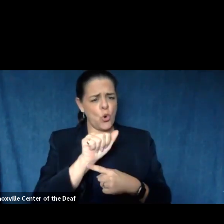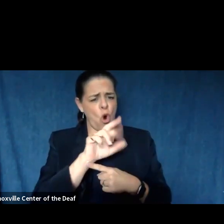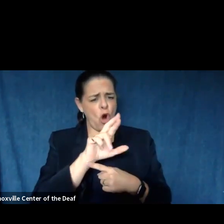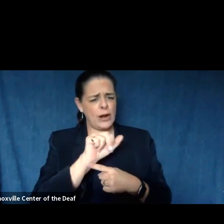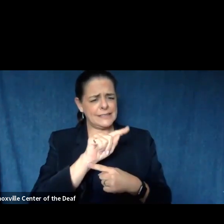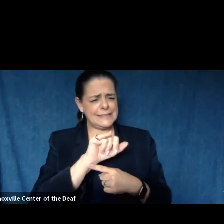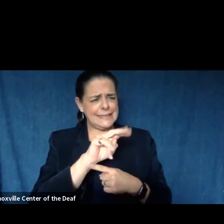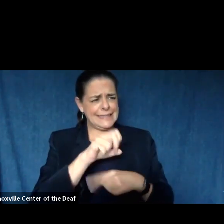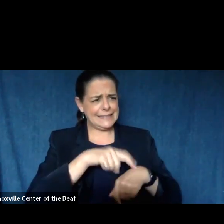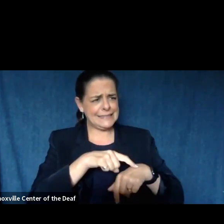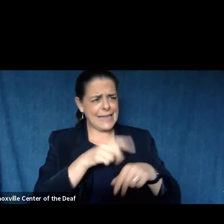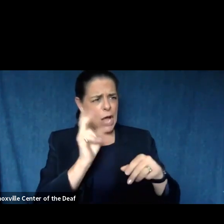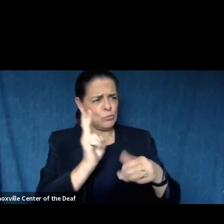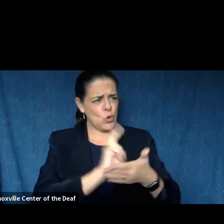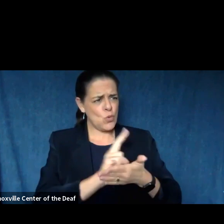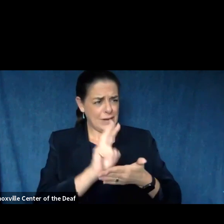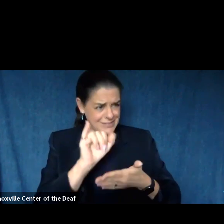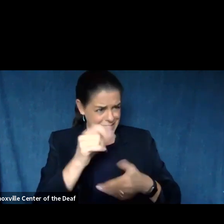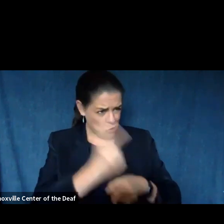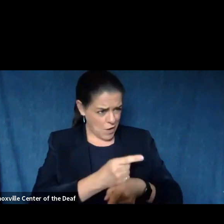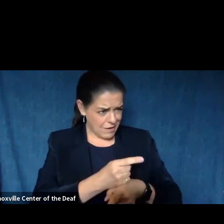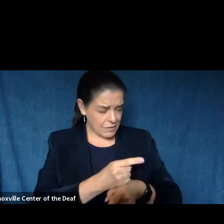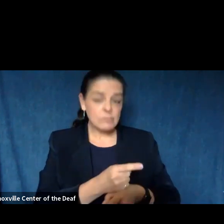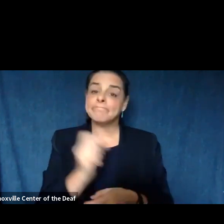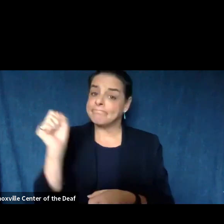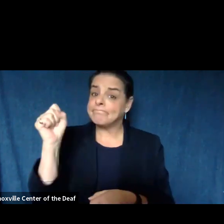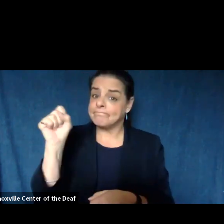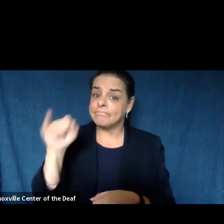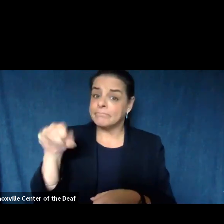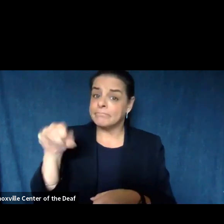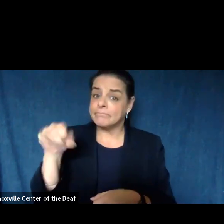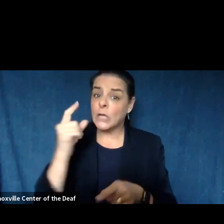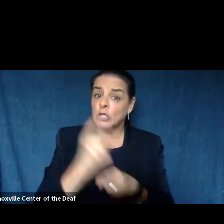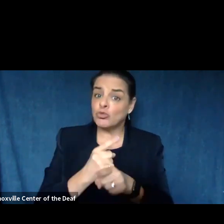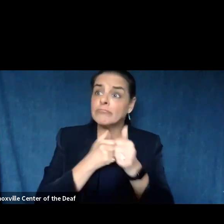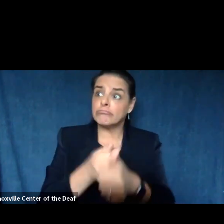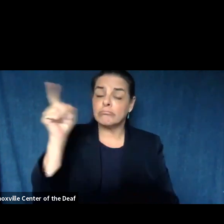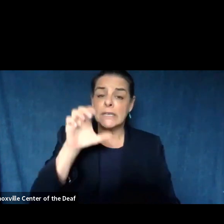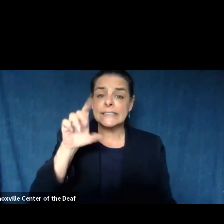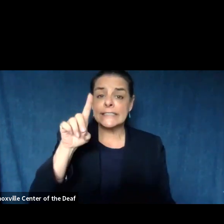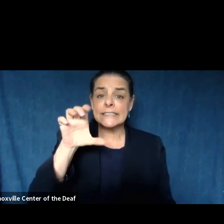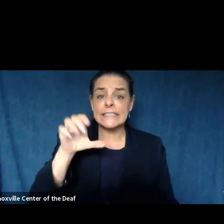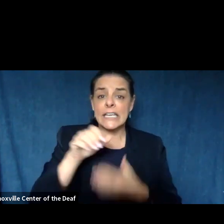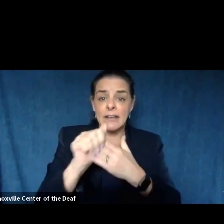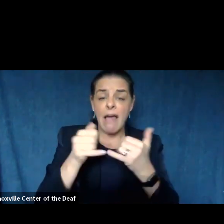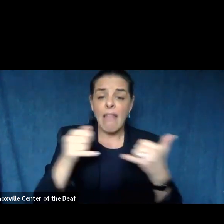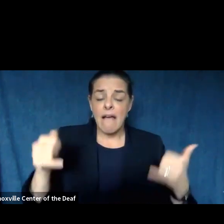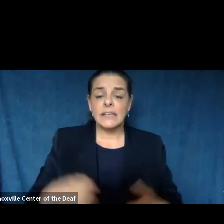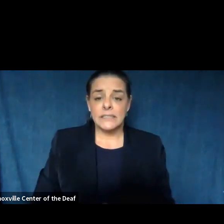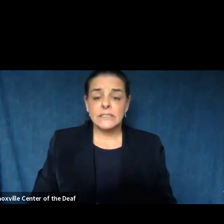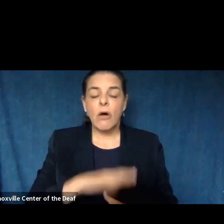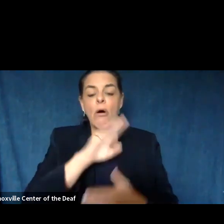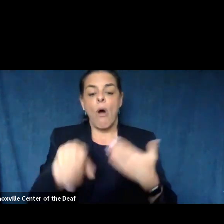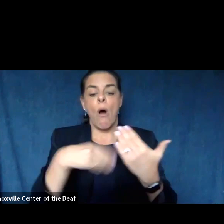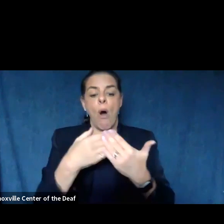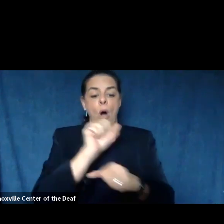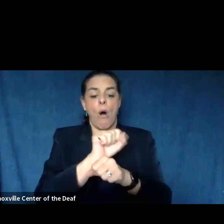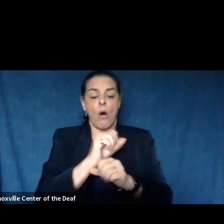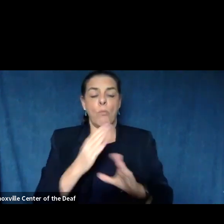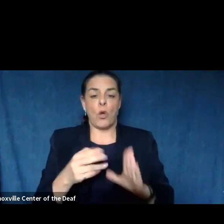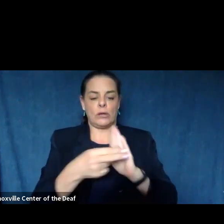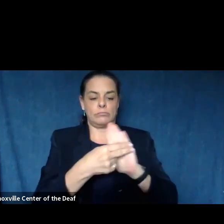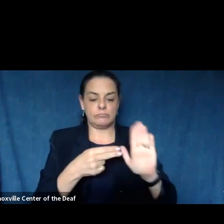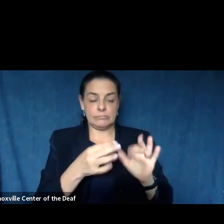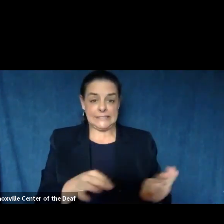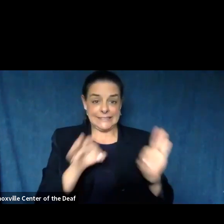clarify if this is correct. That is correct. That is per CDC guidance. All employees designated as essential,